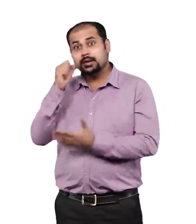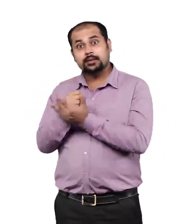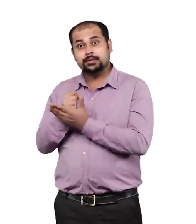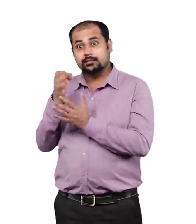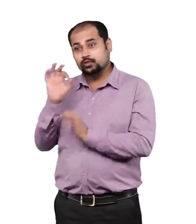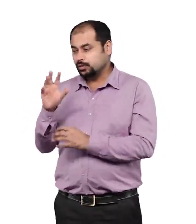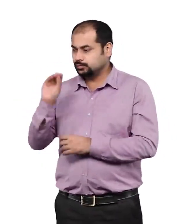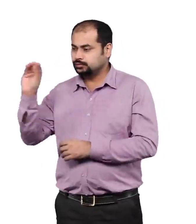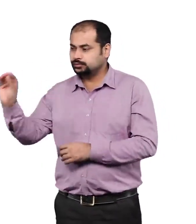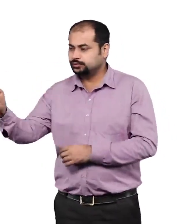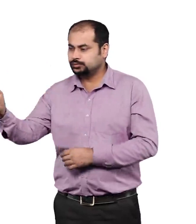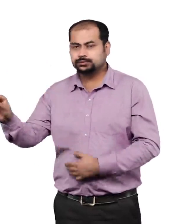fingers.